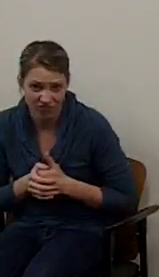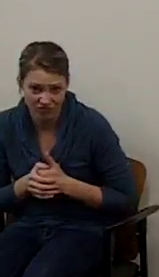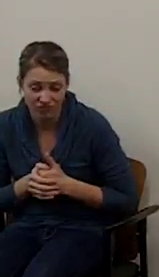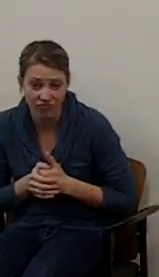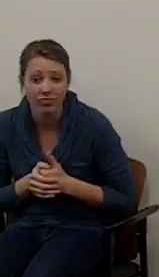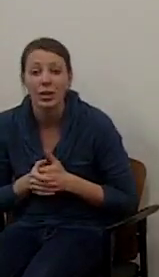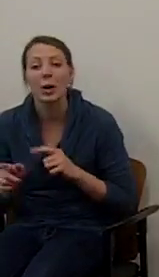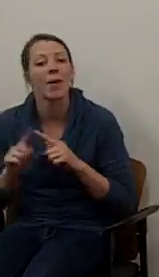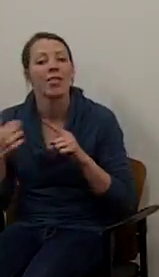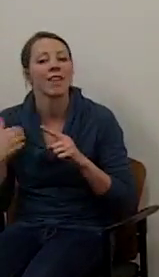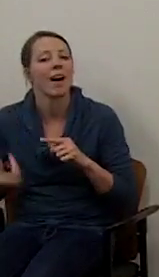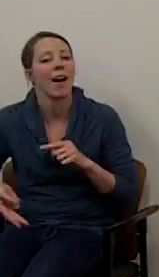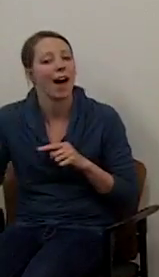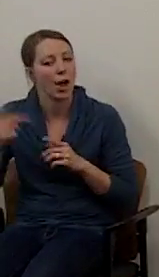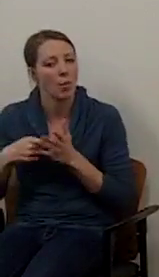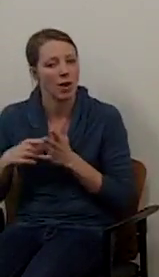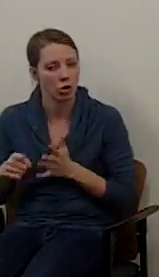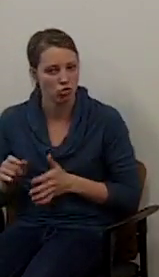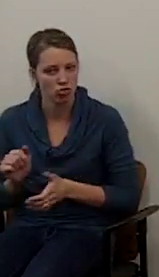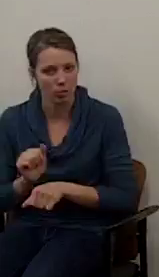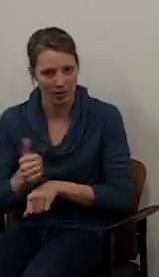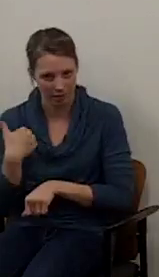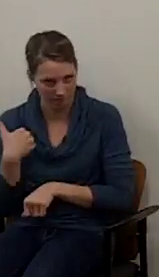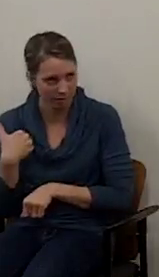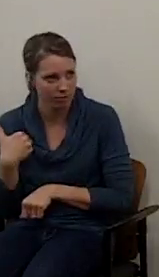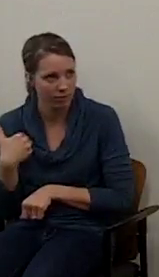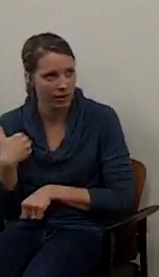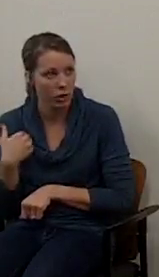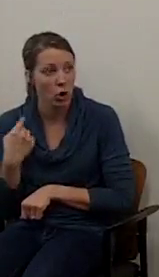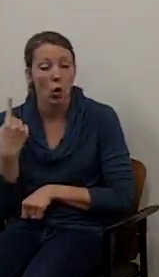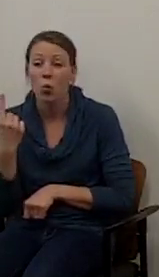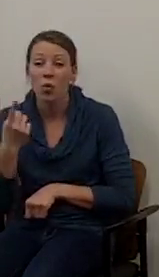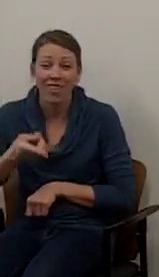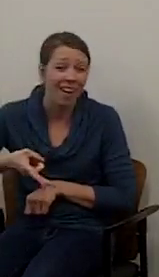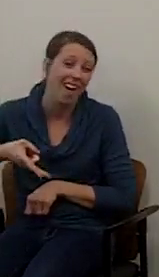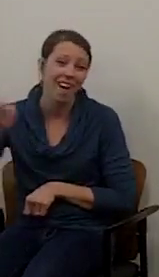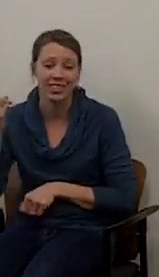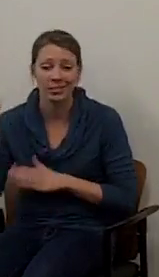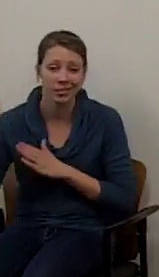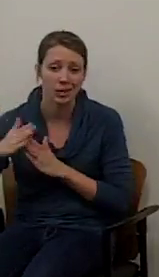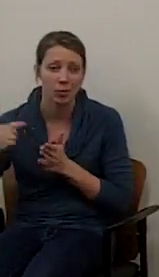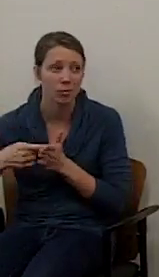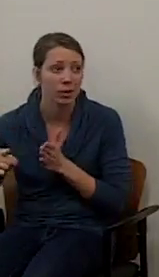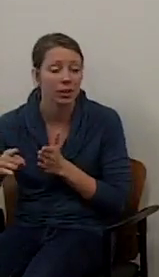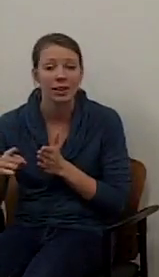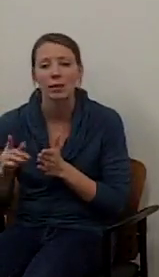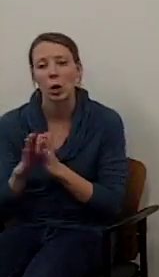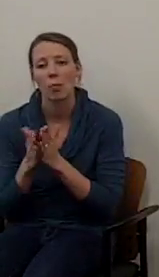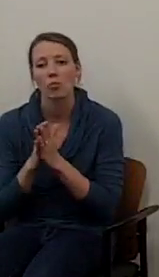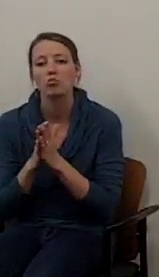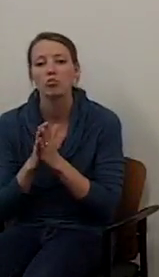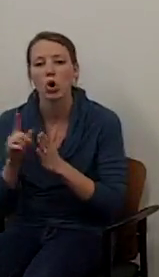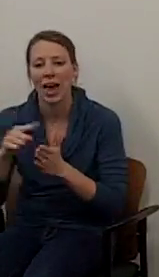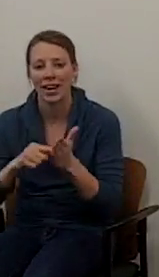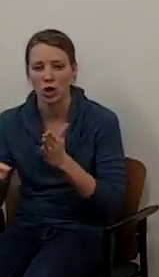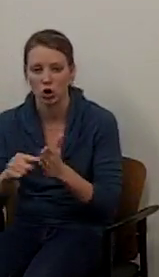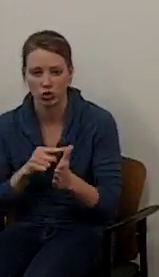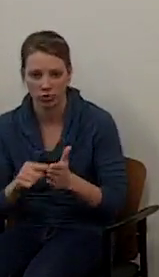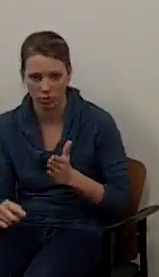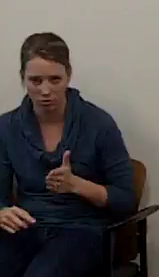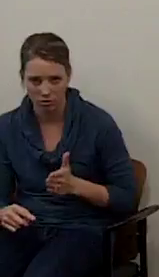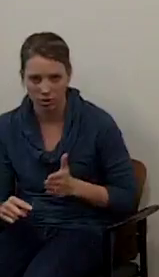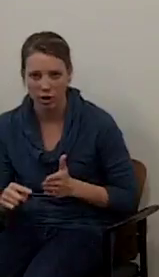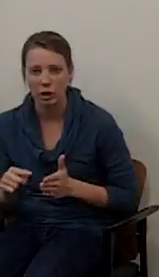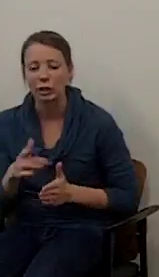But however, there are higher paying jobs in the field. One of the higher paying jobs would be a book editor. They earn, on